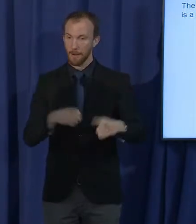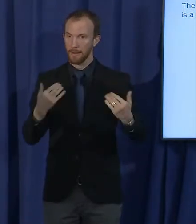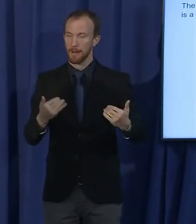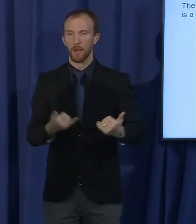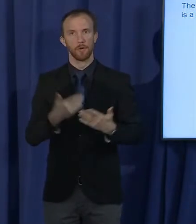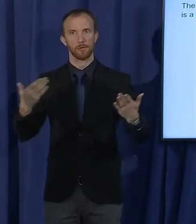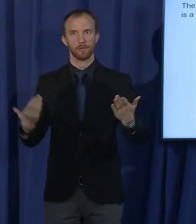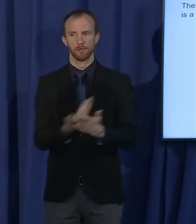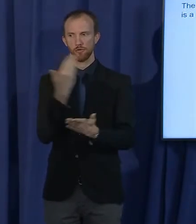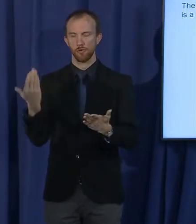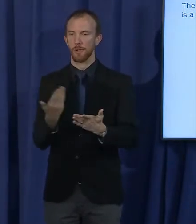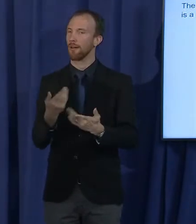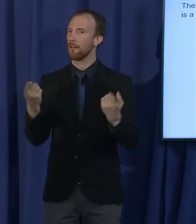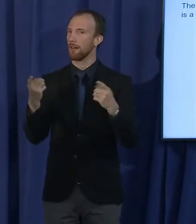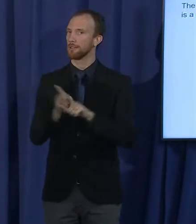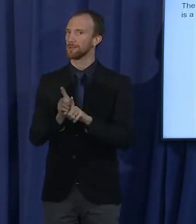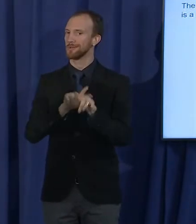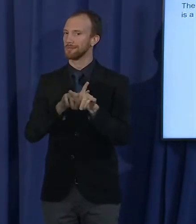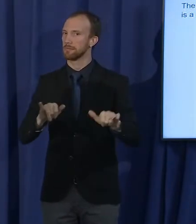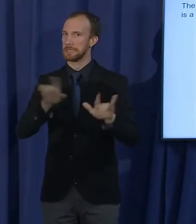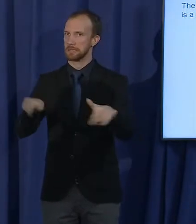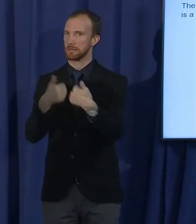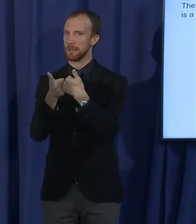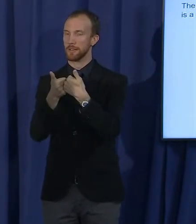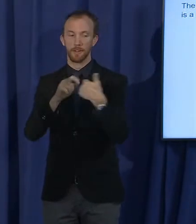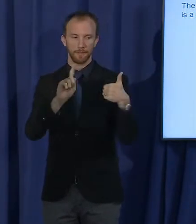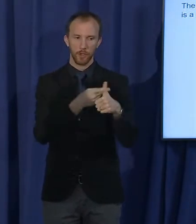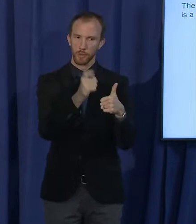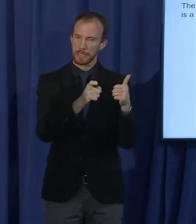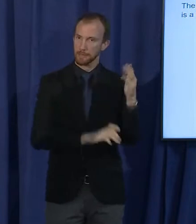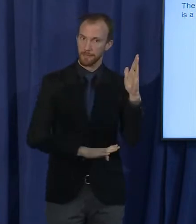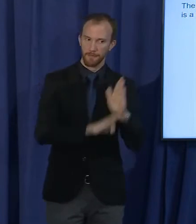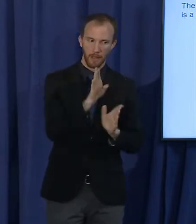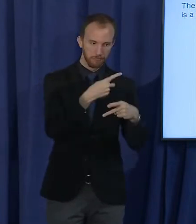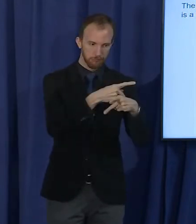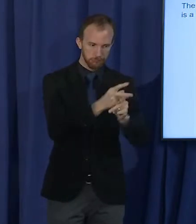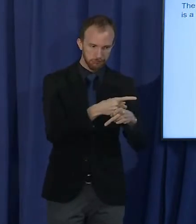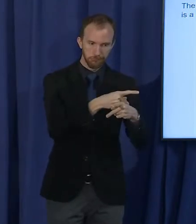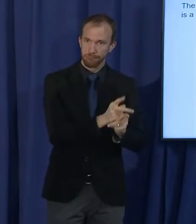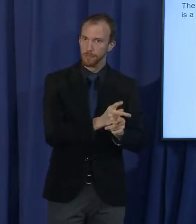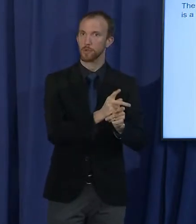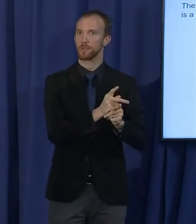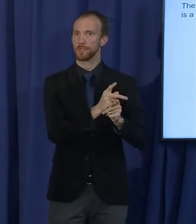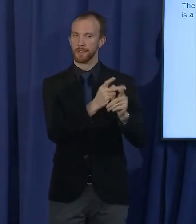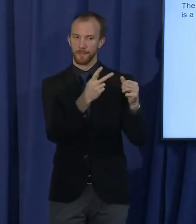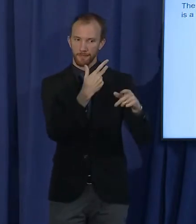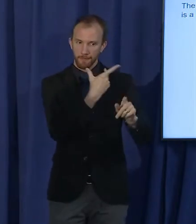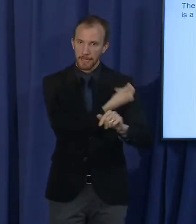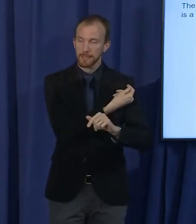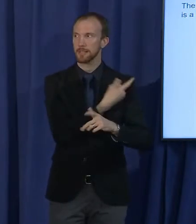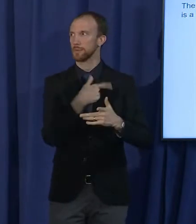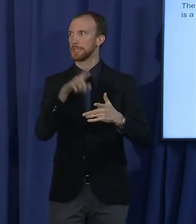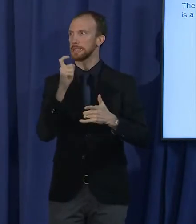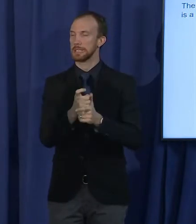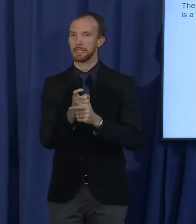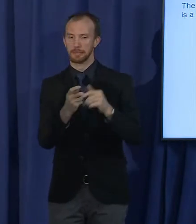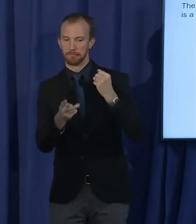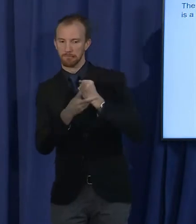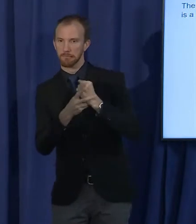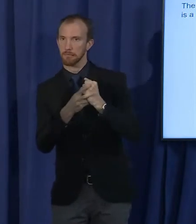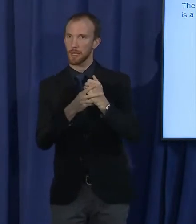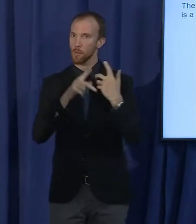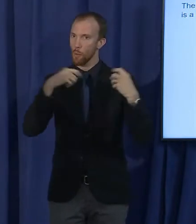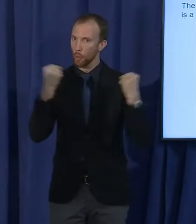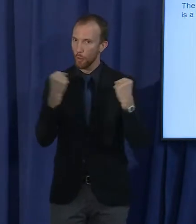and very challenging. We have got to obviously develop these vaccines on an accelerated timeline, the cold storage and cold chain, the building